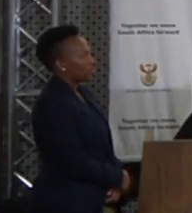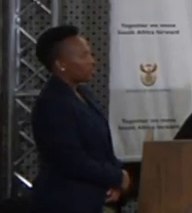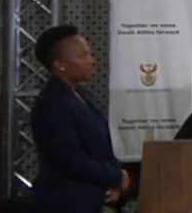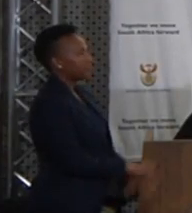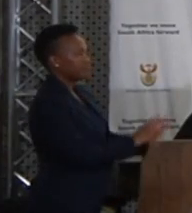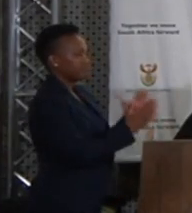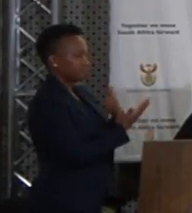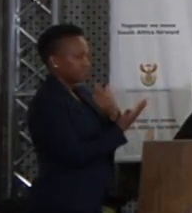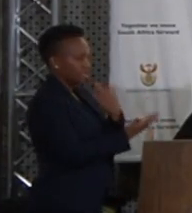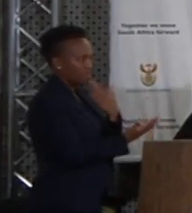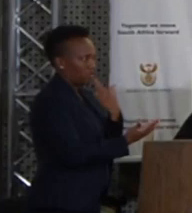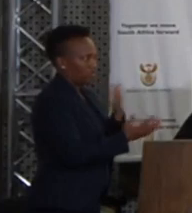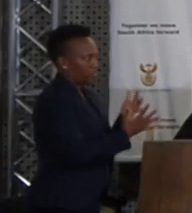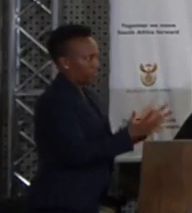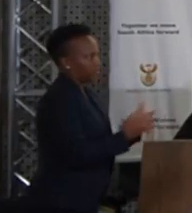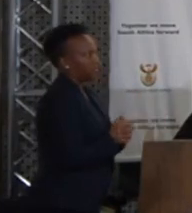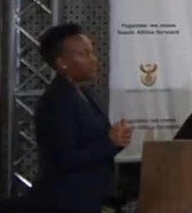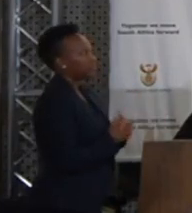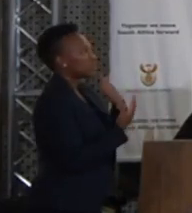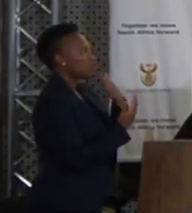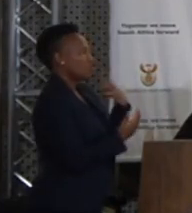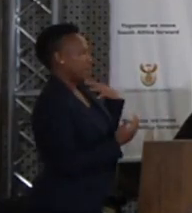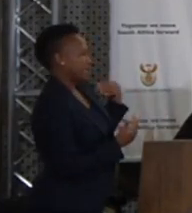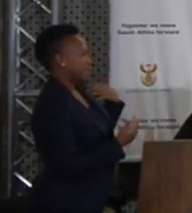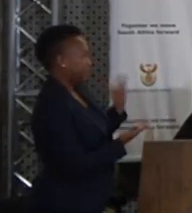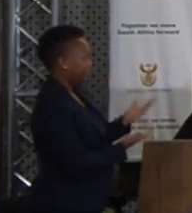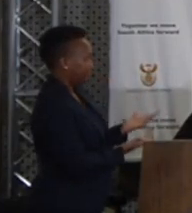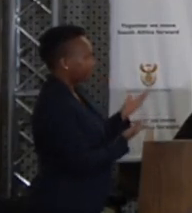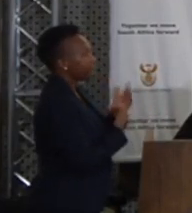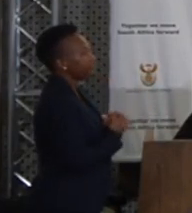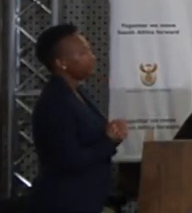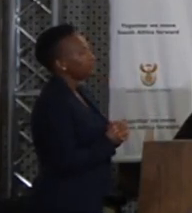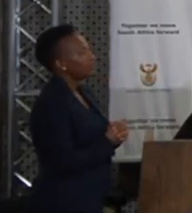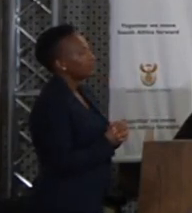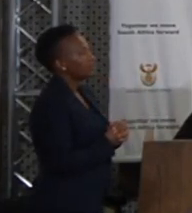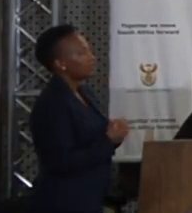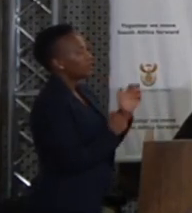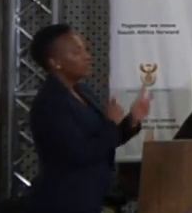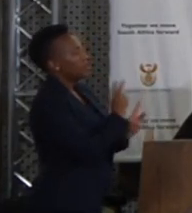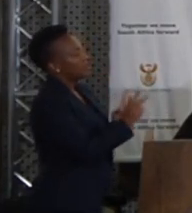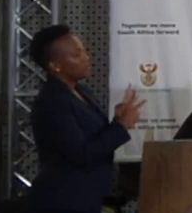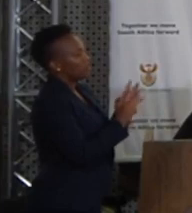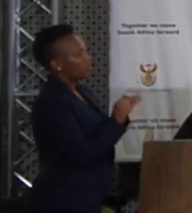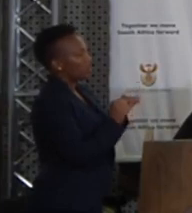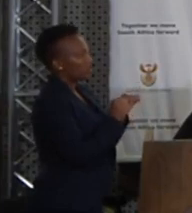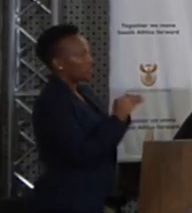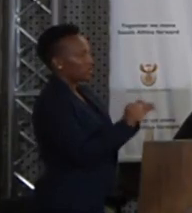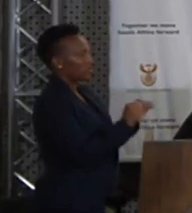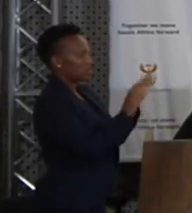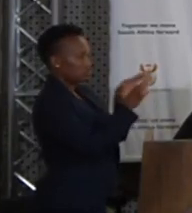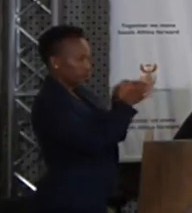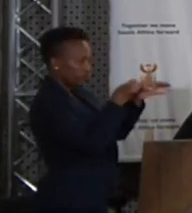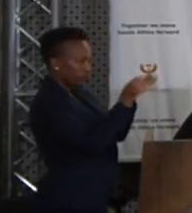Thank you very much, Minister Sisulu. Again, continuing to clarify